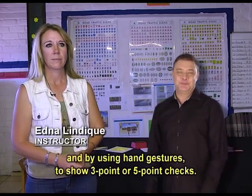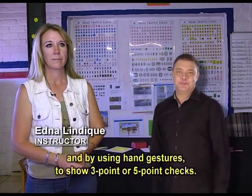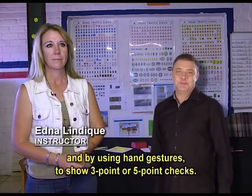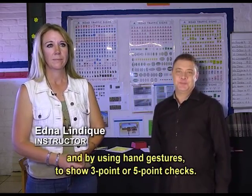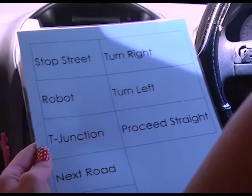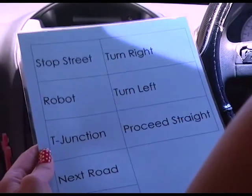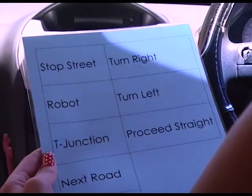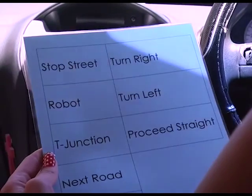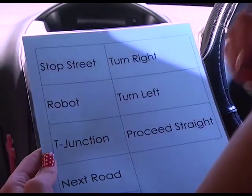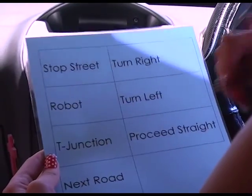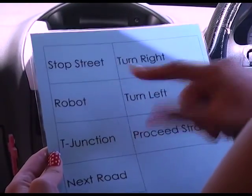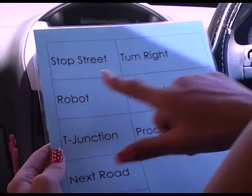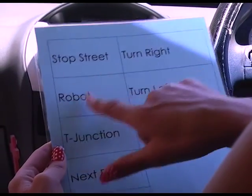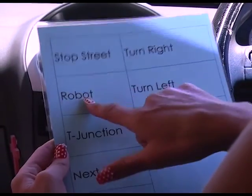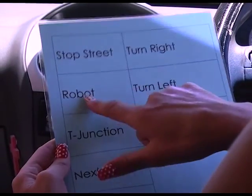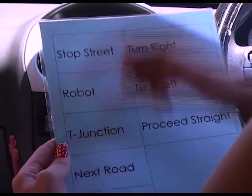check.